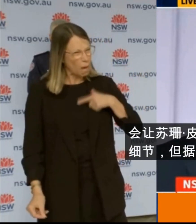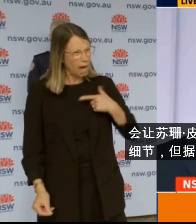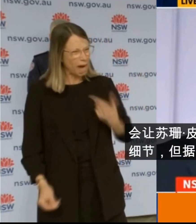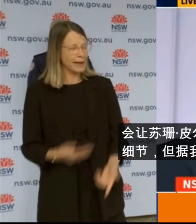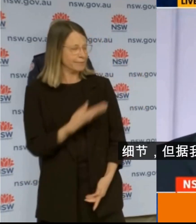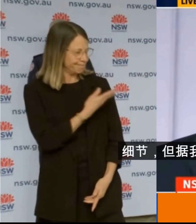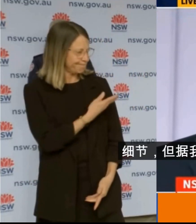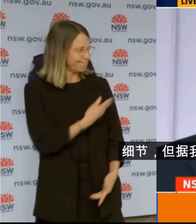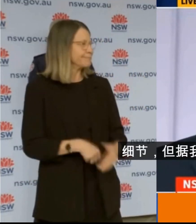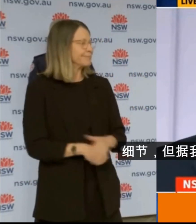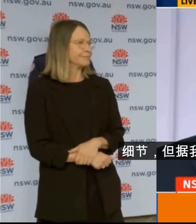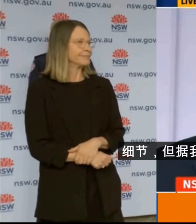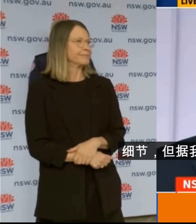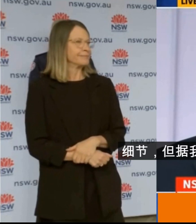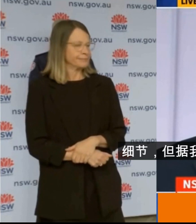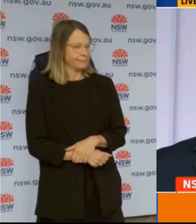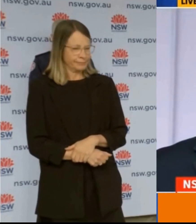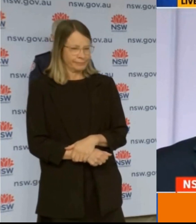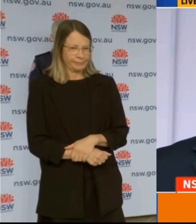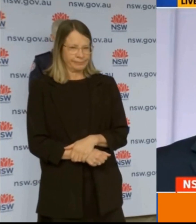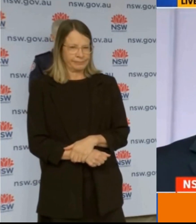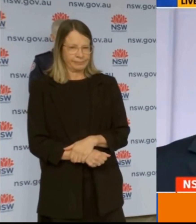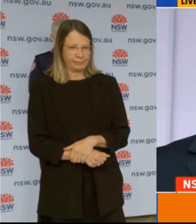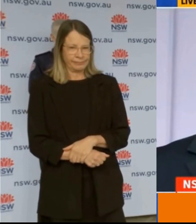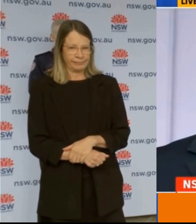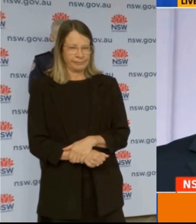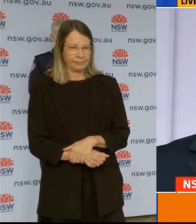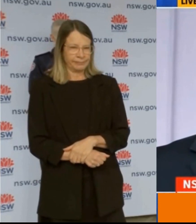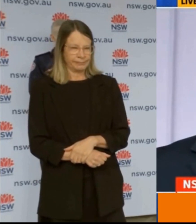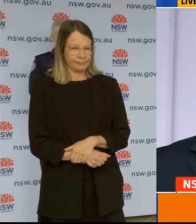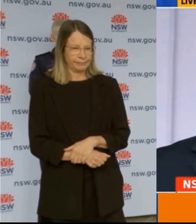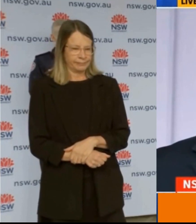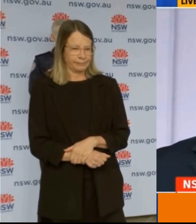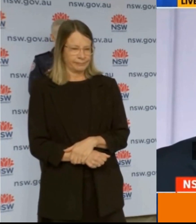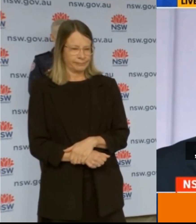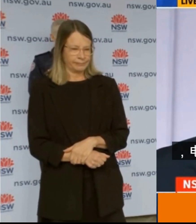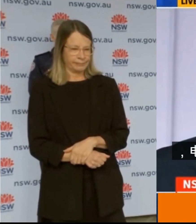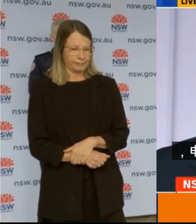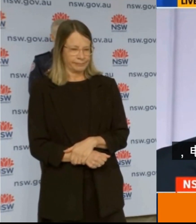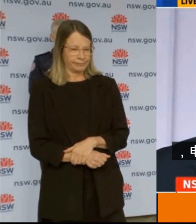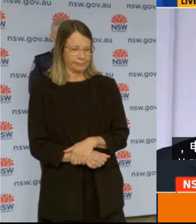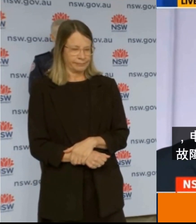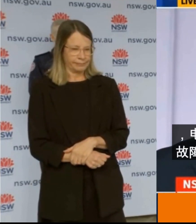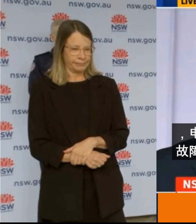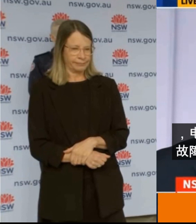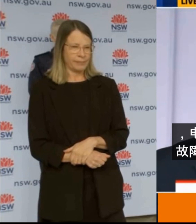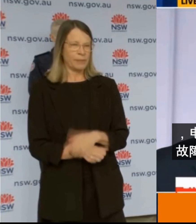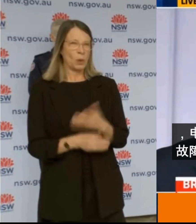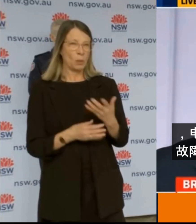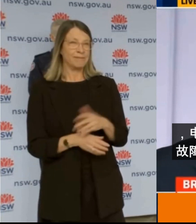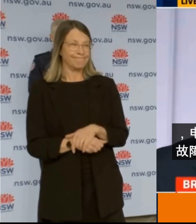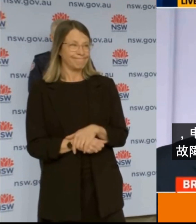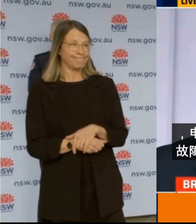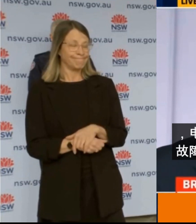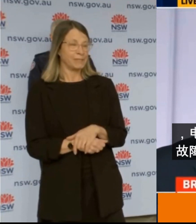but as I understand it, I was advised last night that there had been some sort of computer glitch which